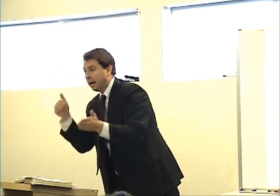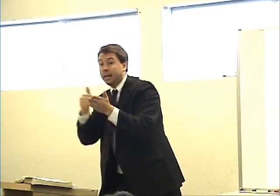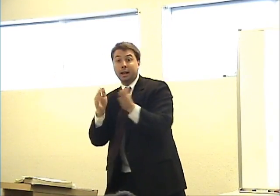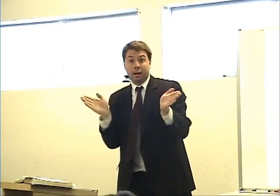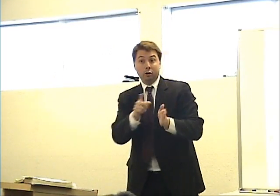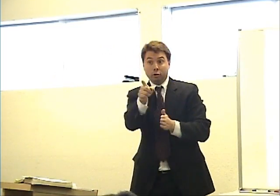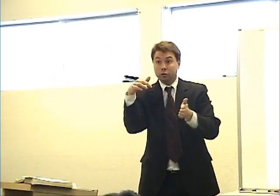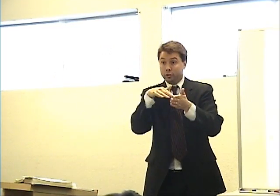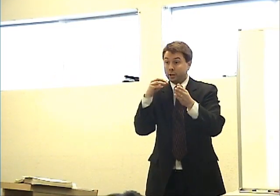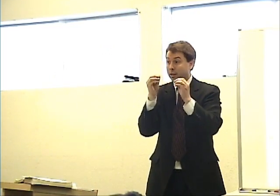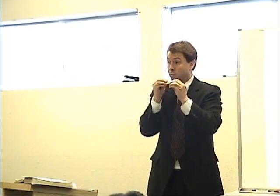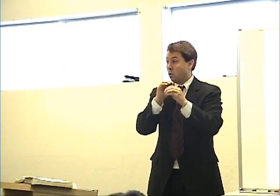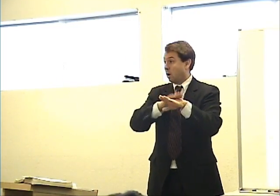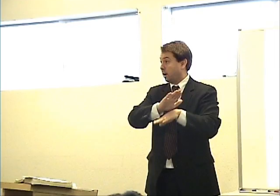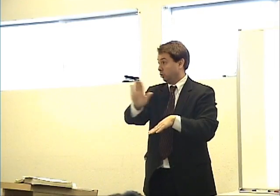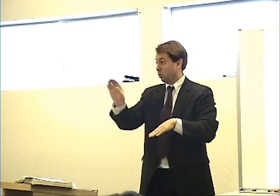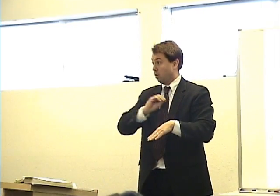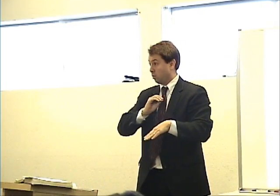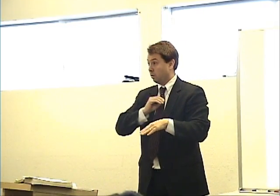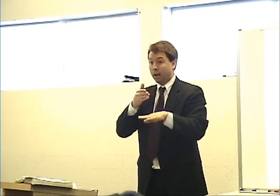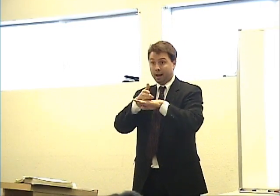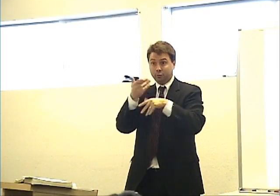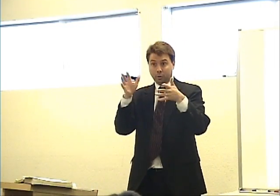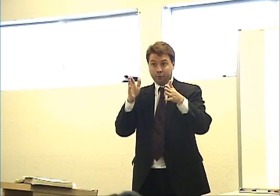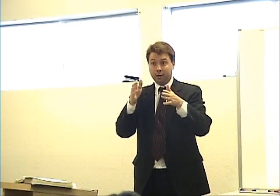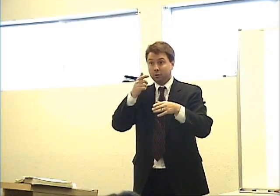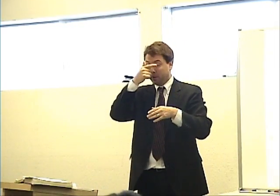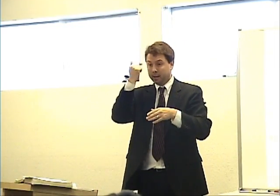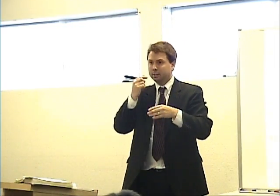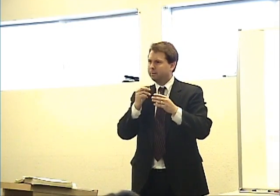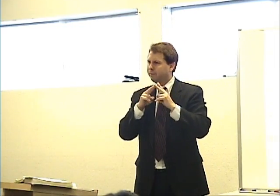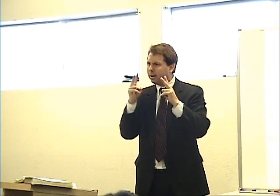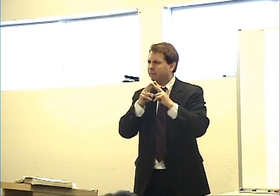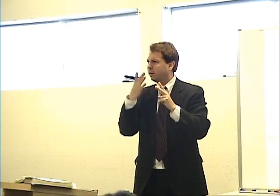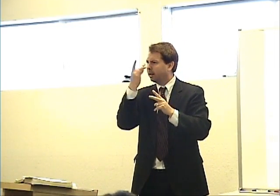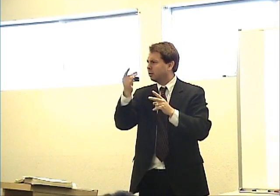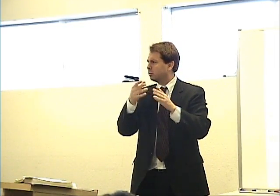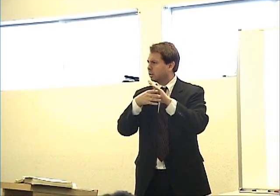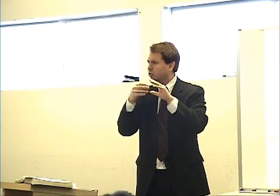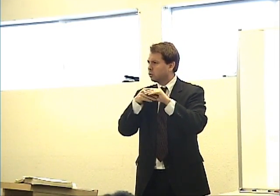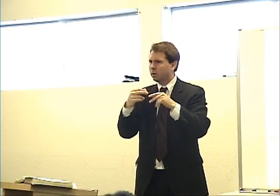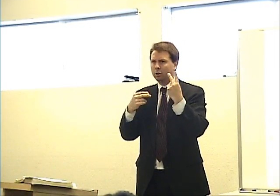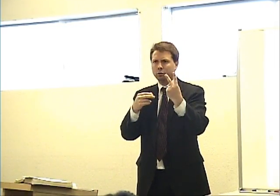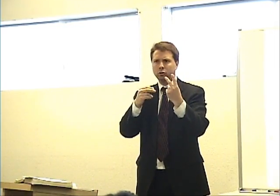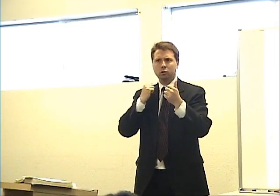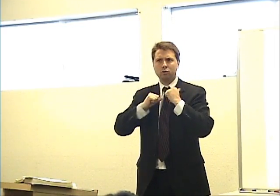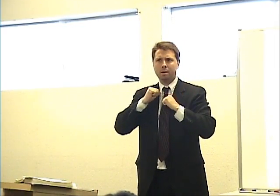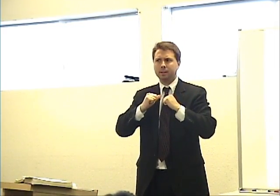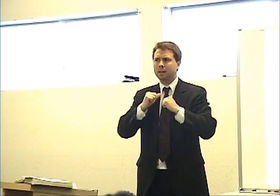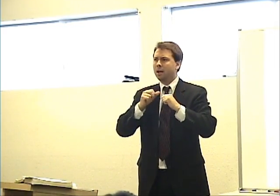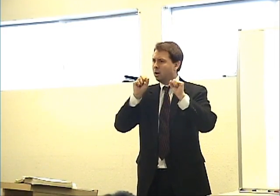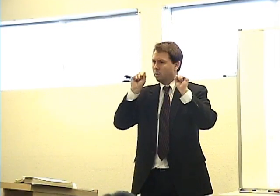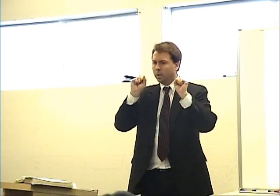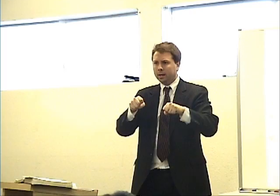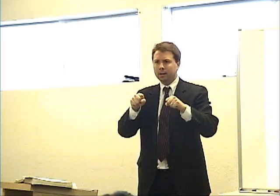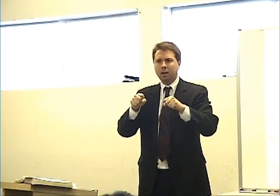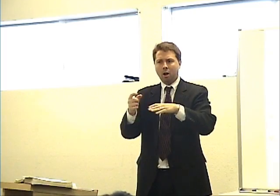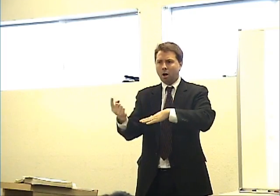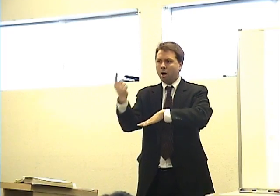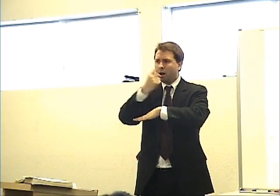Again, I encourage you, study more on your own after we finish, because it's a very, very interesting story, those two dramas. We can all